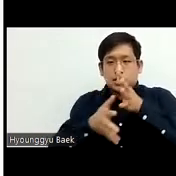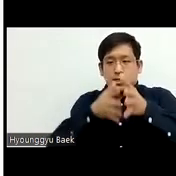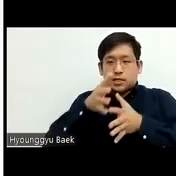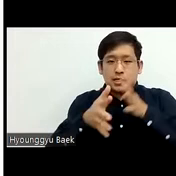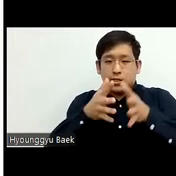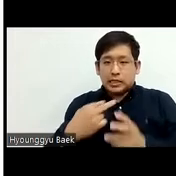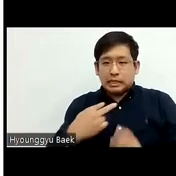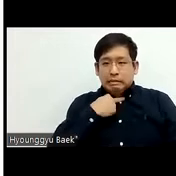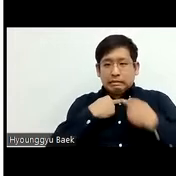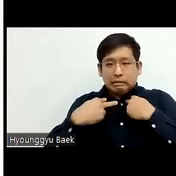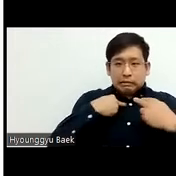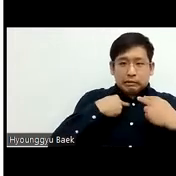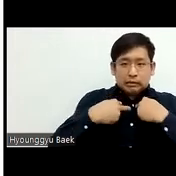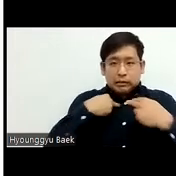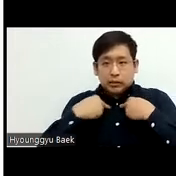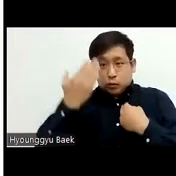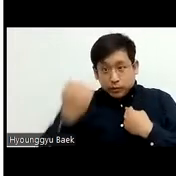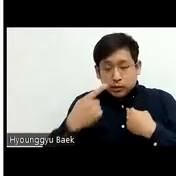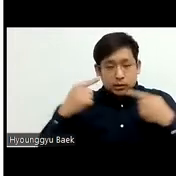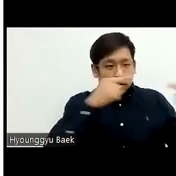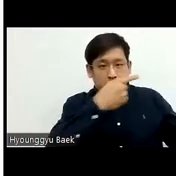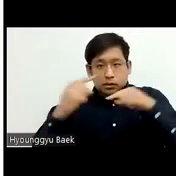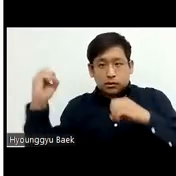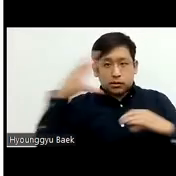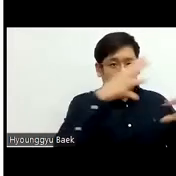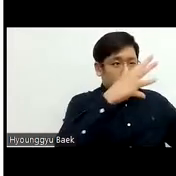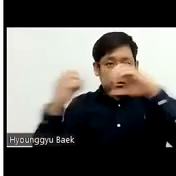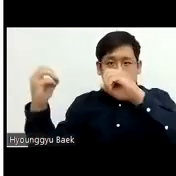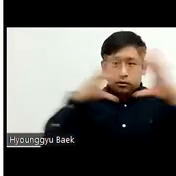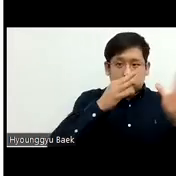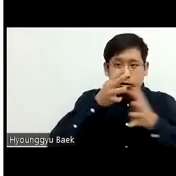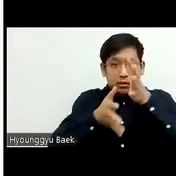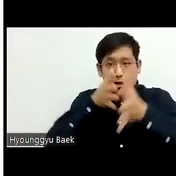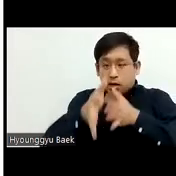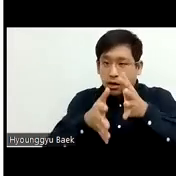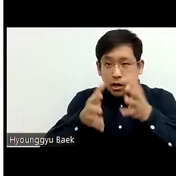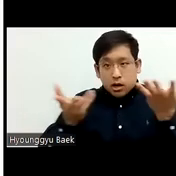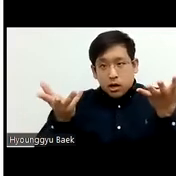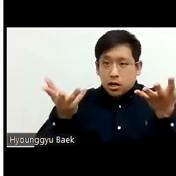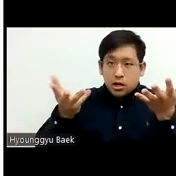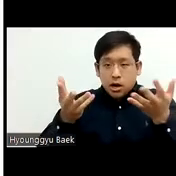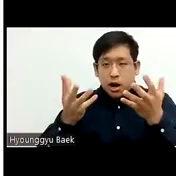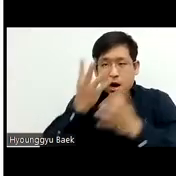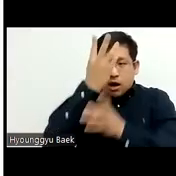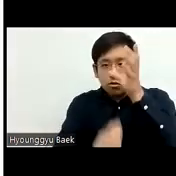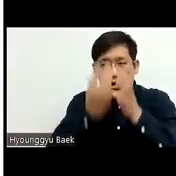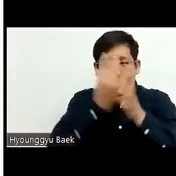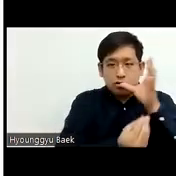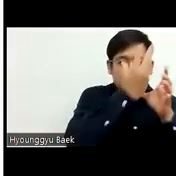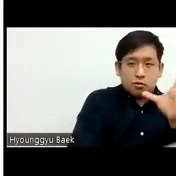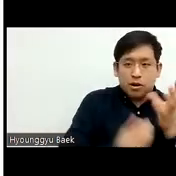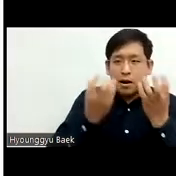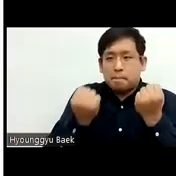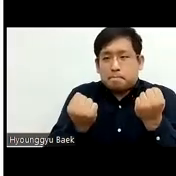So what happened was that the deaf were not being able to participate or able to watch what was happening.